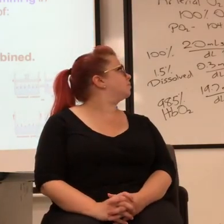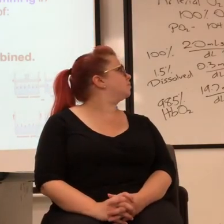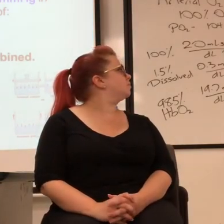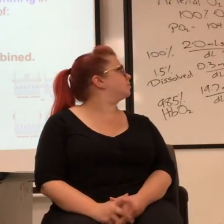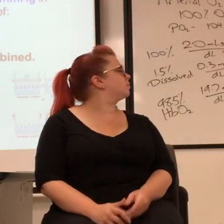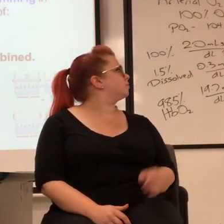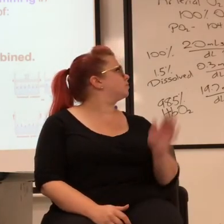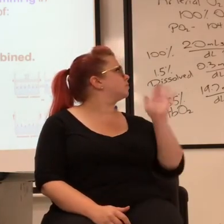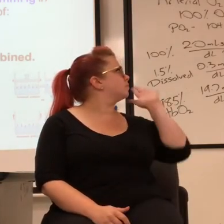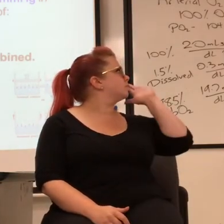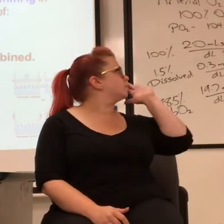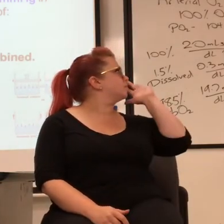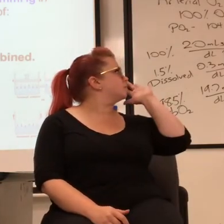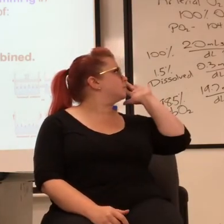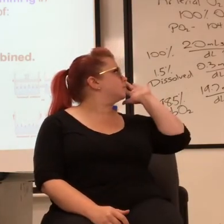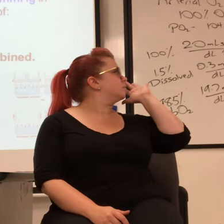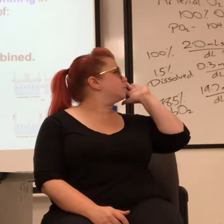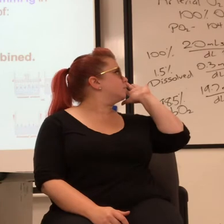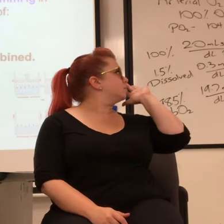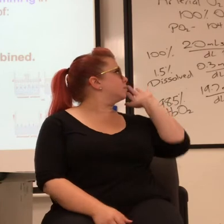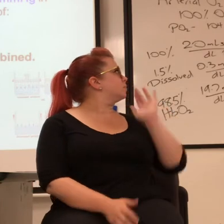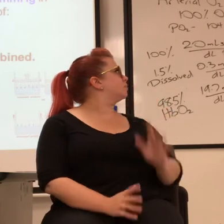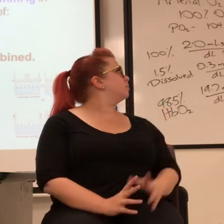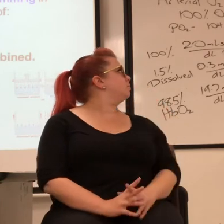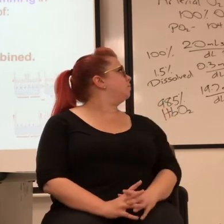Calculate total